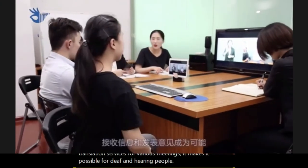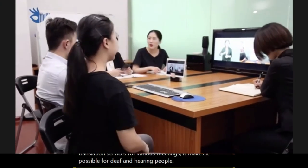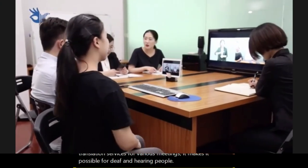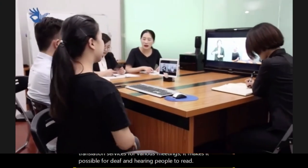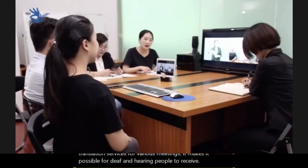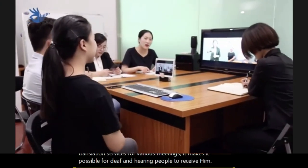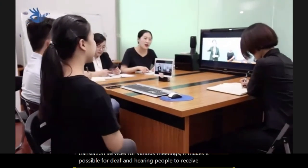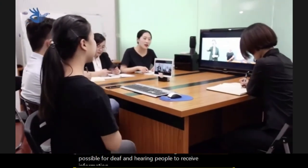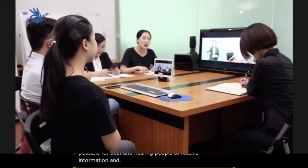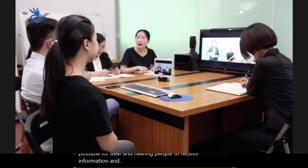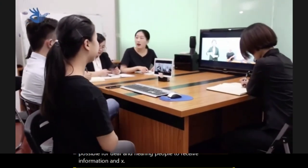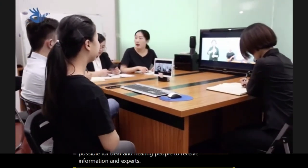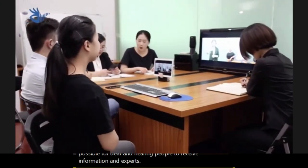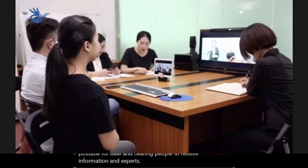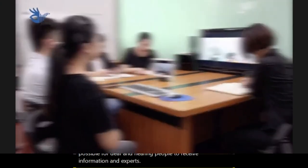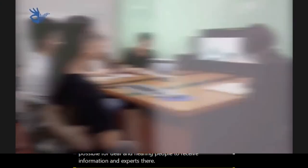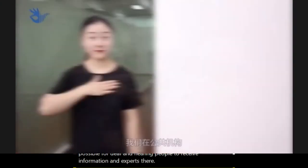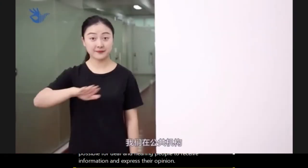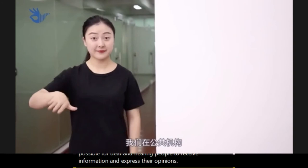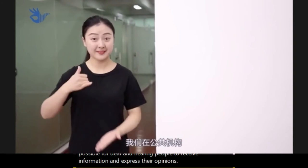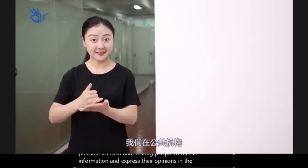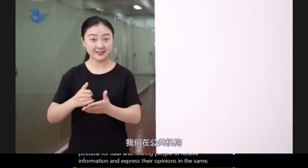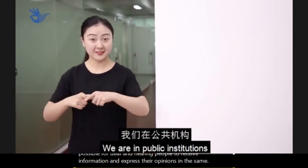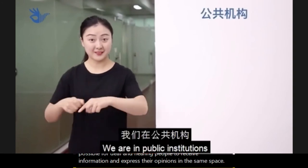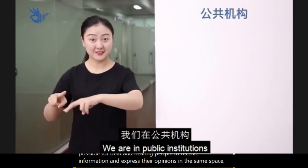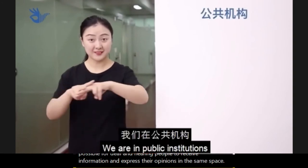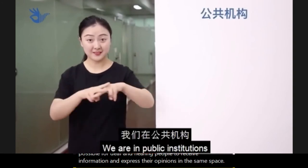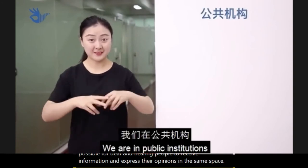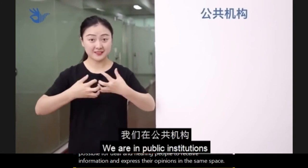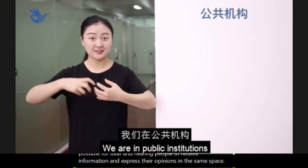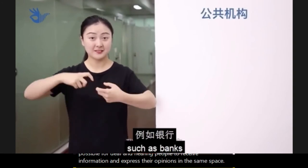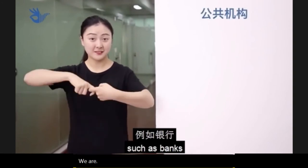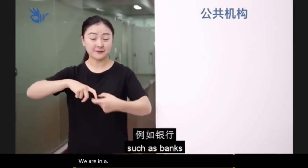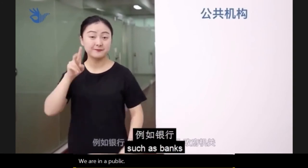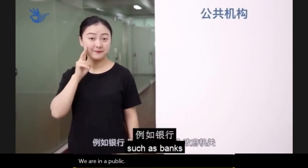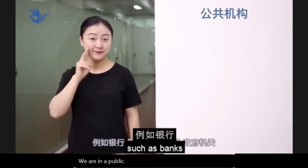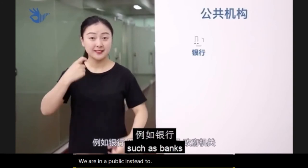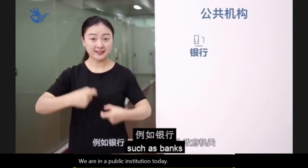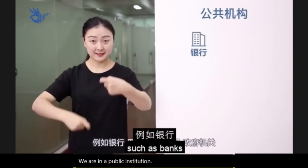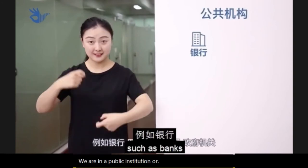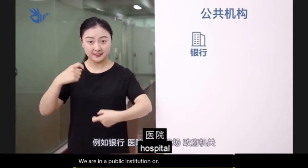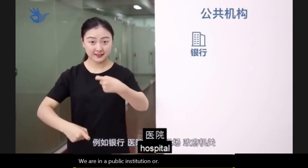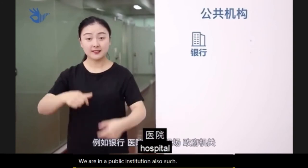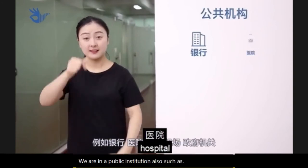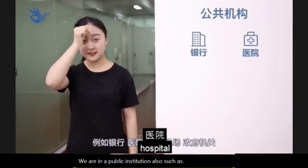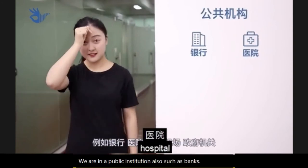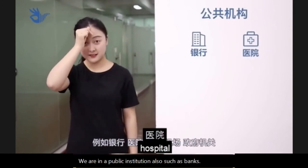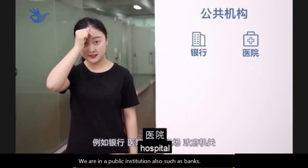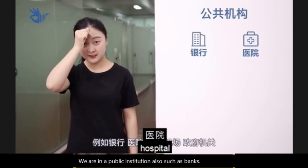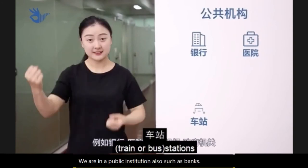to receive information and express their opinions in the same space. We are in a public institution also, such as